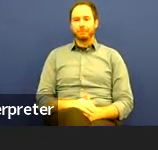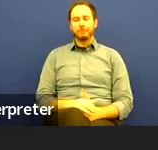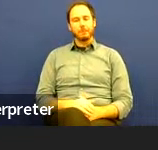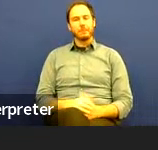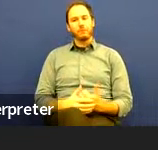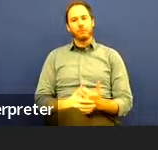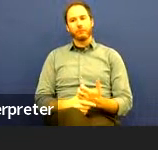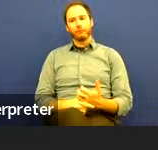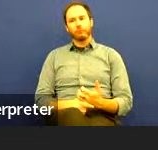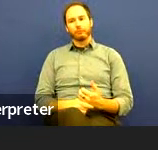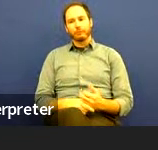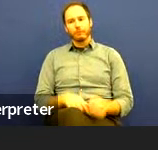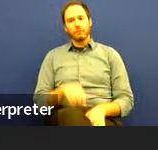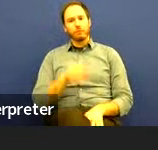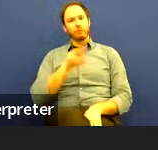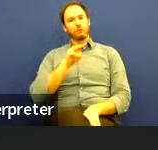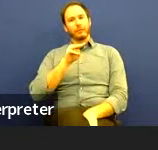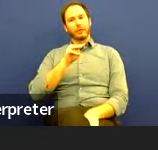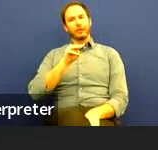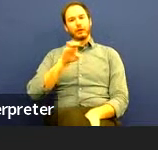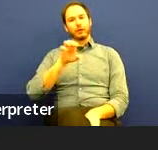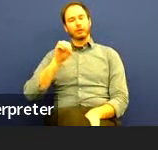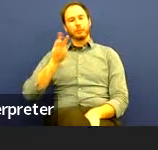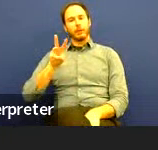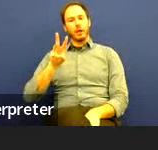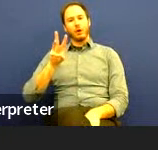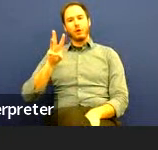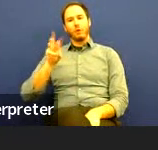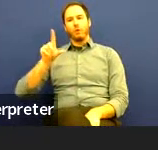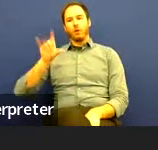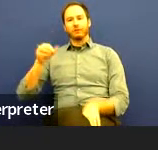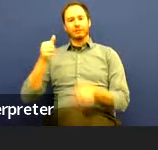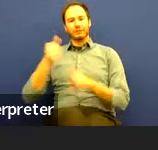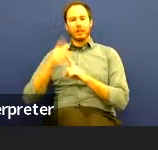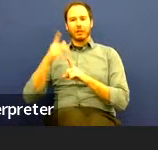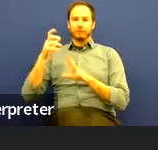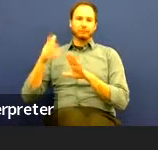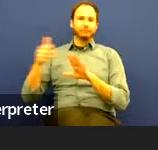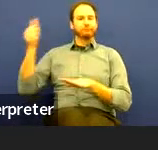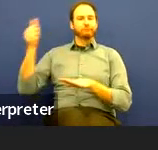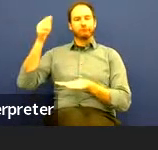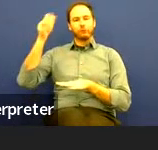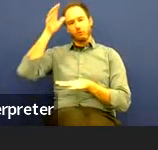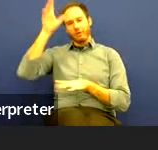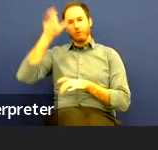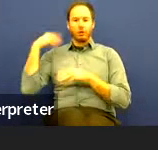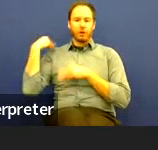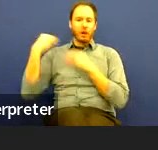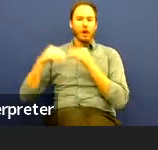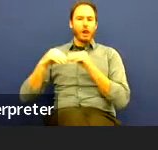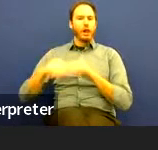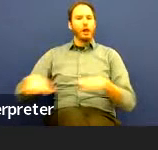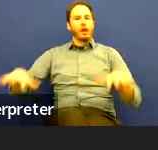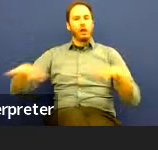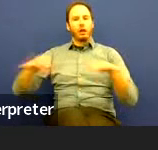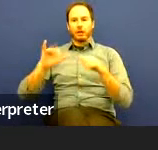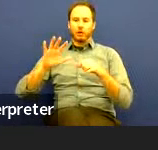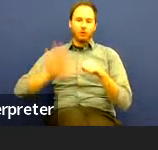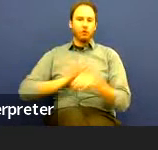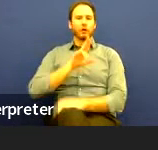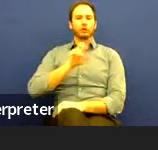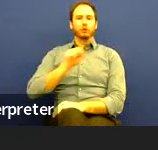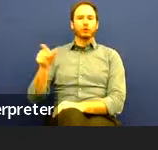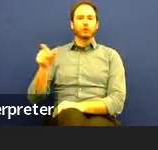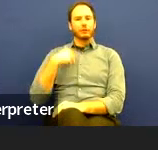So, yeah, Meow Wolf is probably the grandfather of what started this. There are now 4 of them across the country. And yeah, they